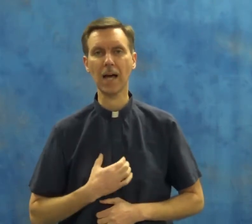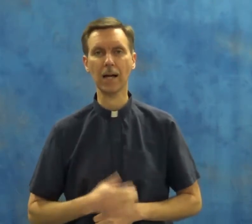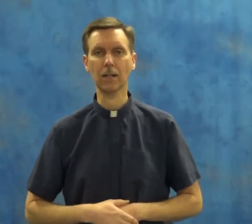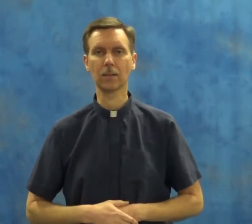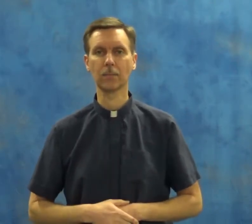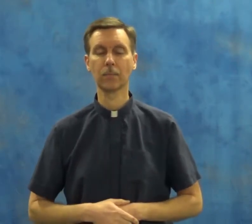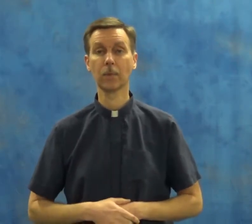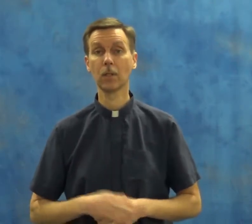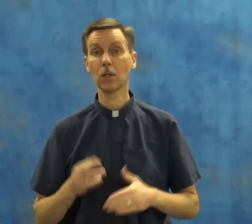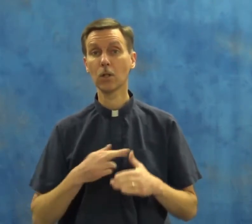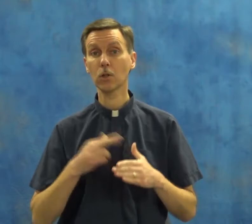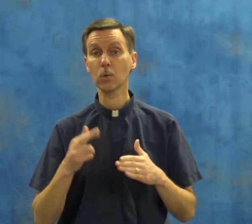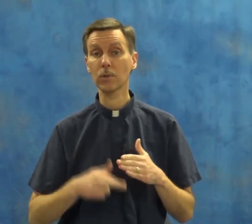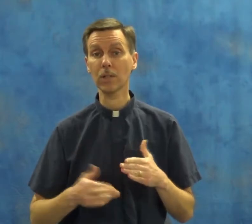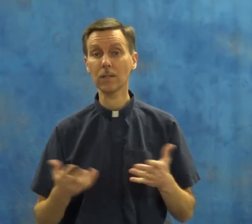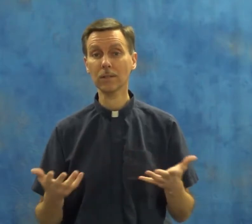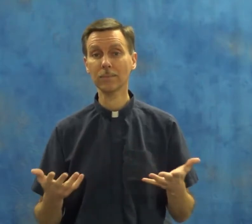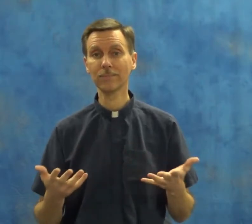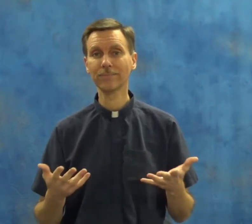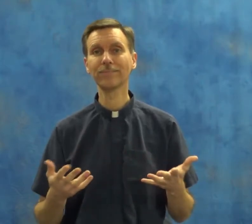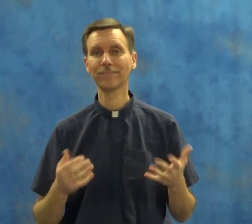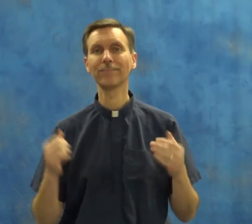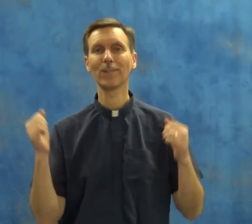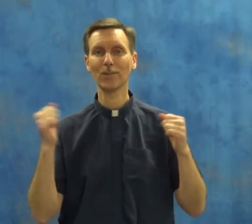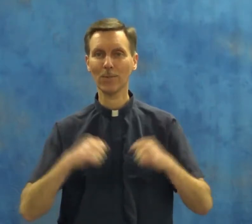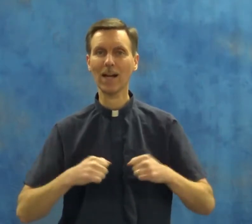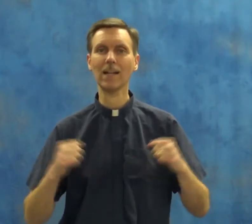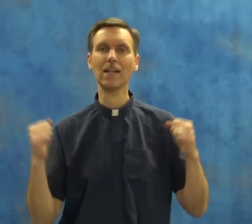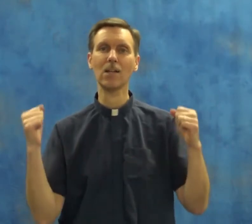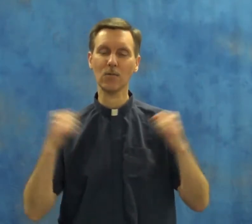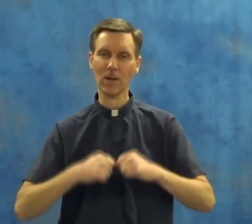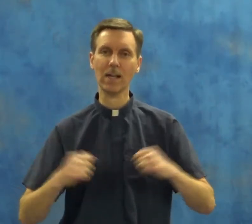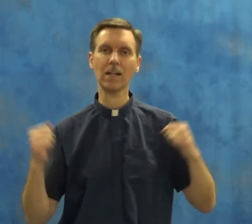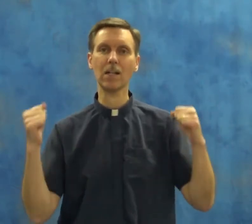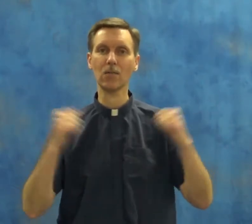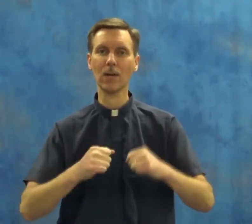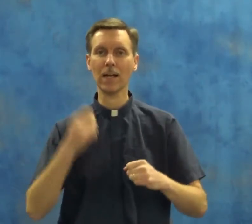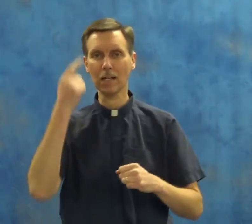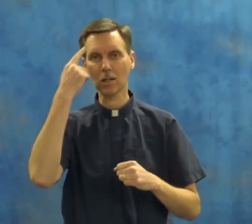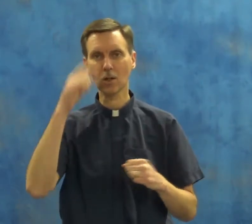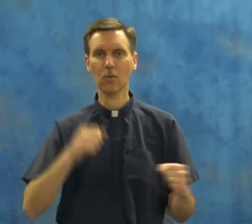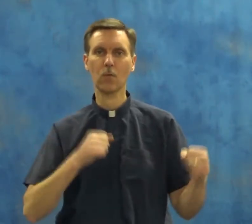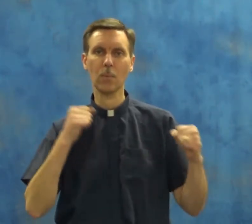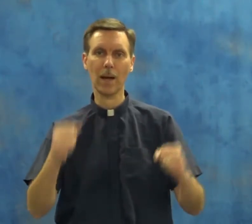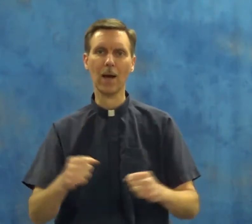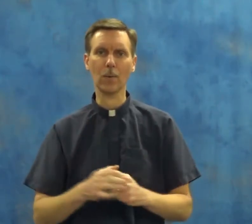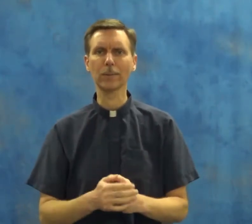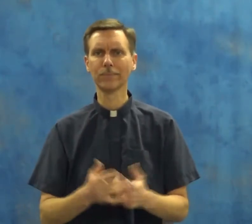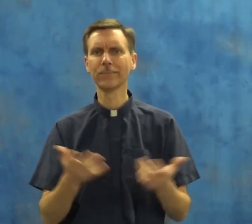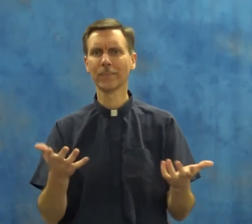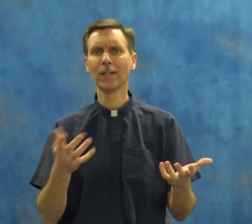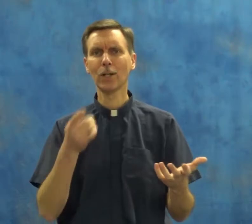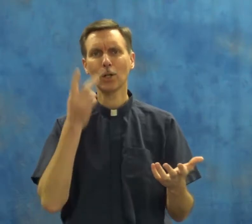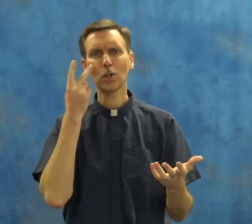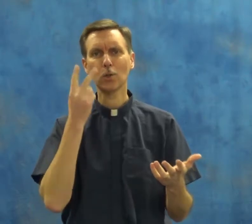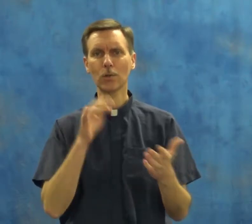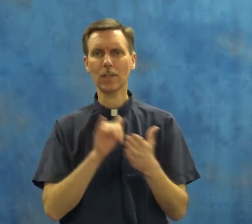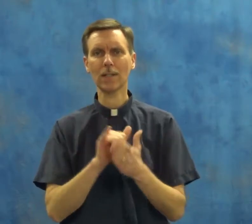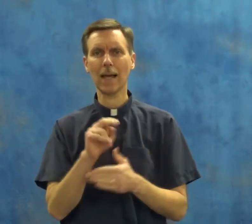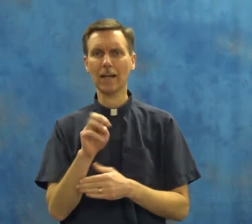desire. The result? Fighting and fighting and fighting for power. You see that on